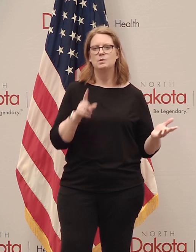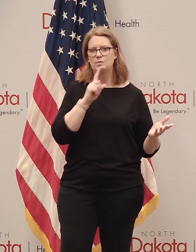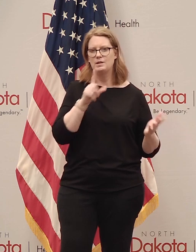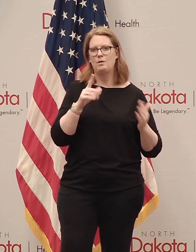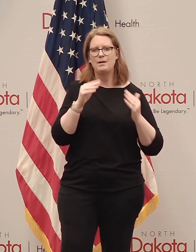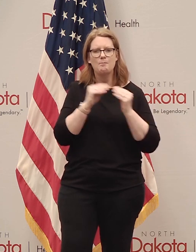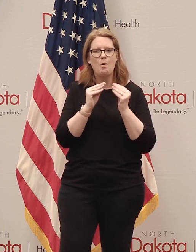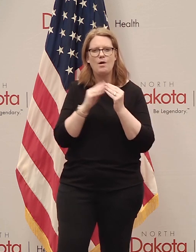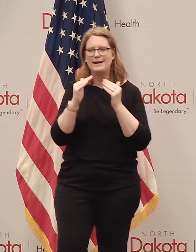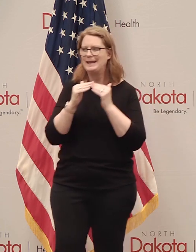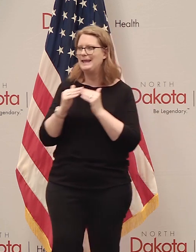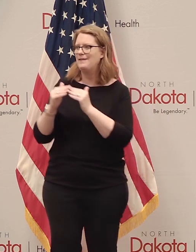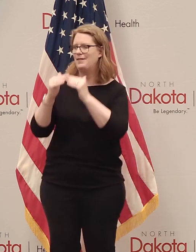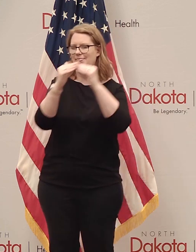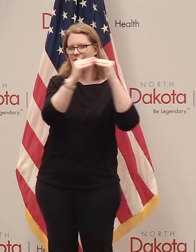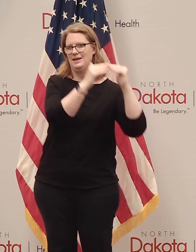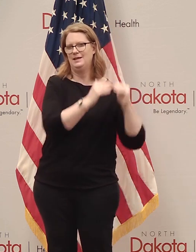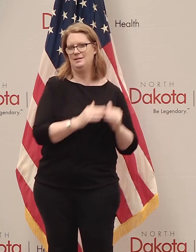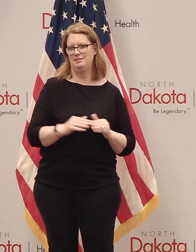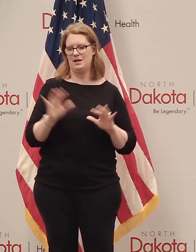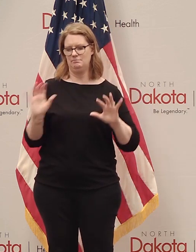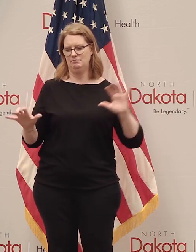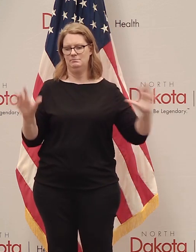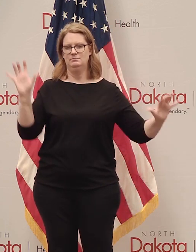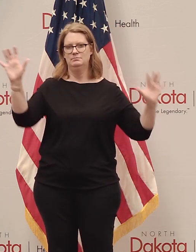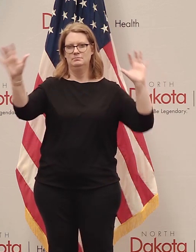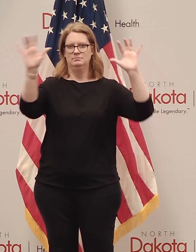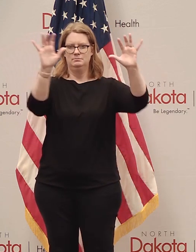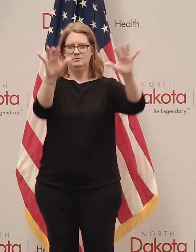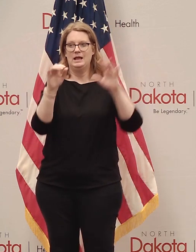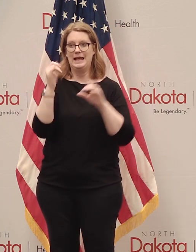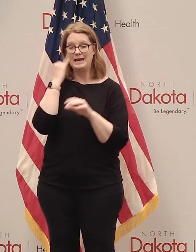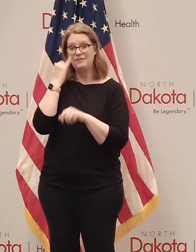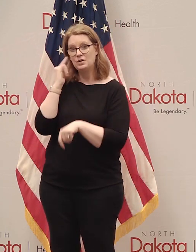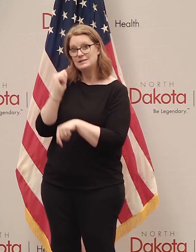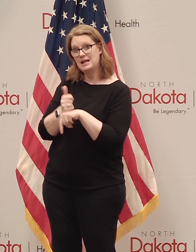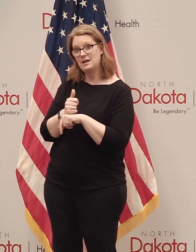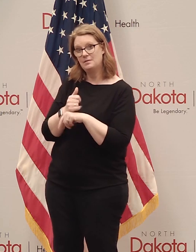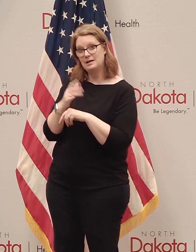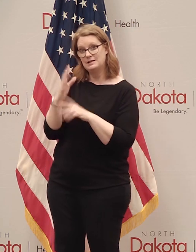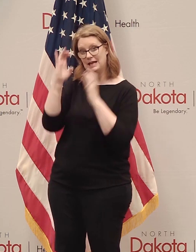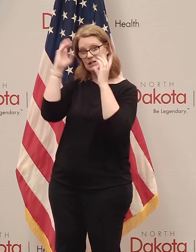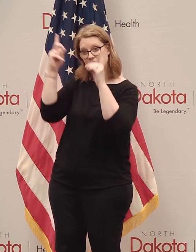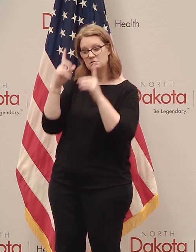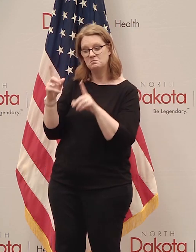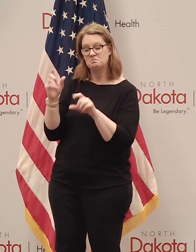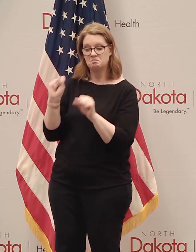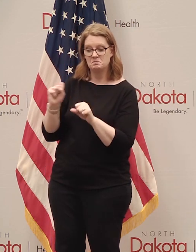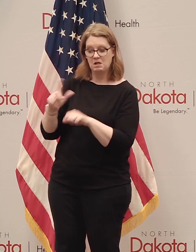distributed, and if some of that investment goes into higher education, it could have long-term uses for